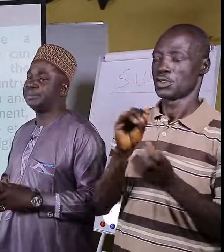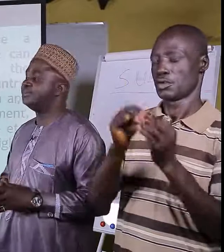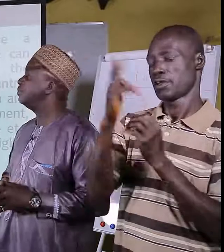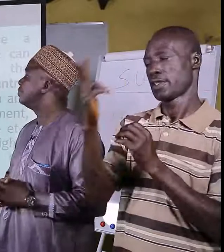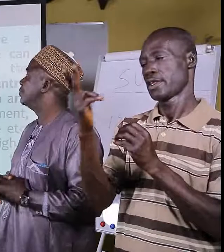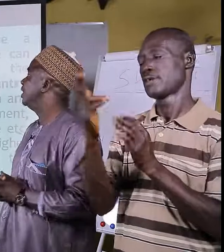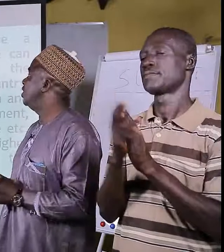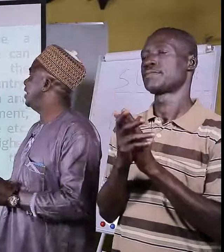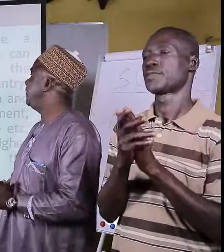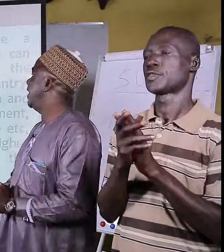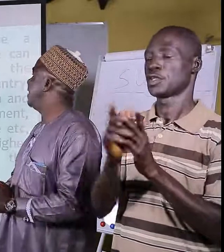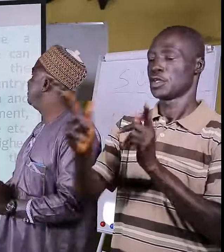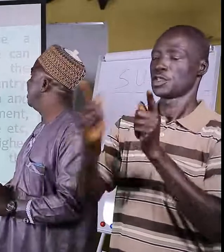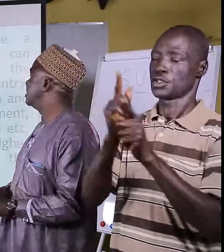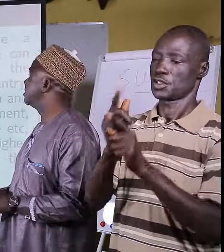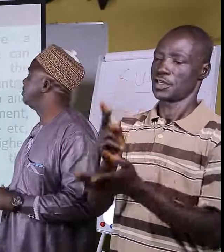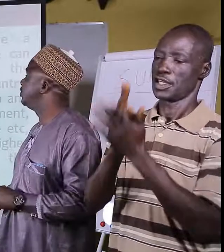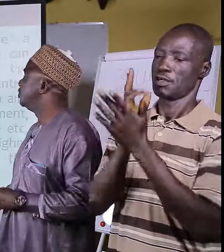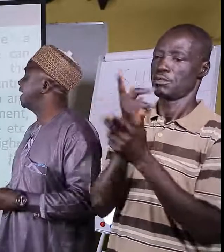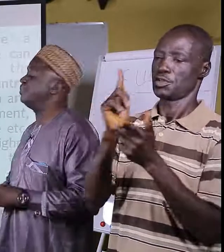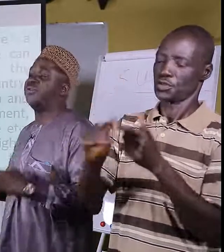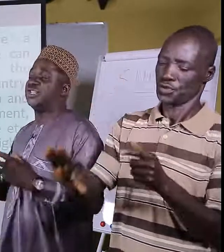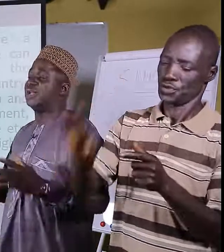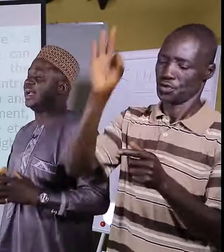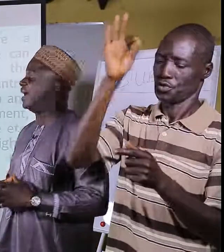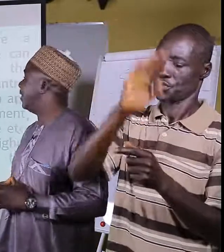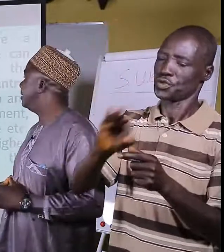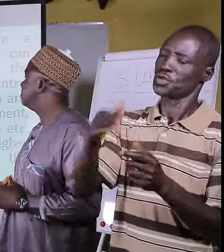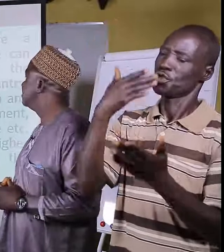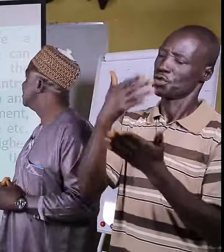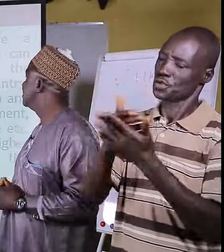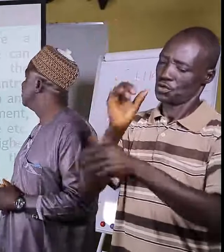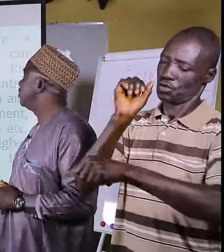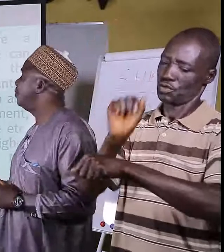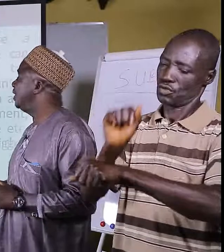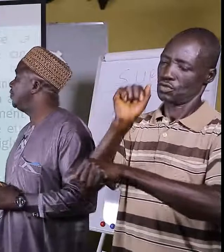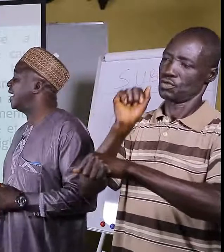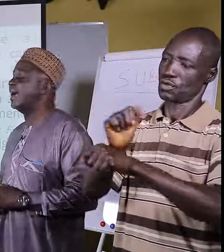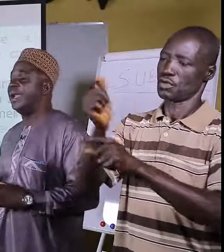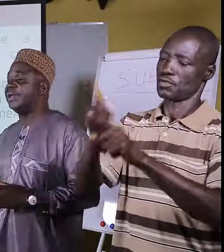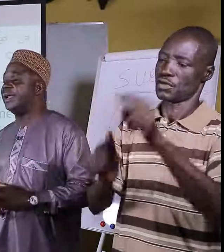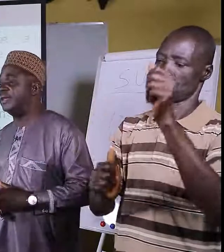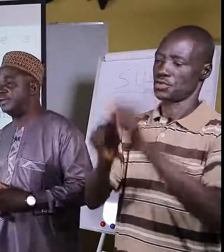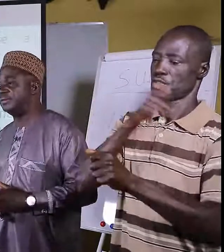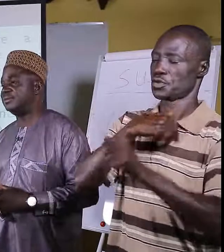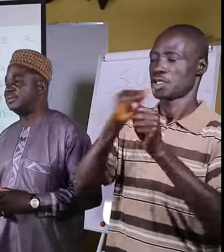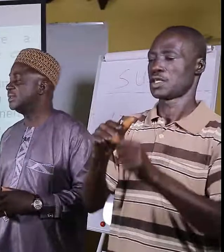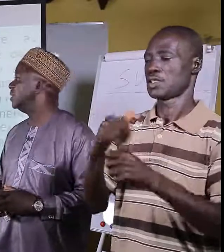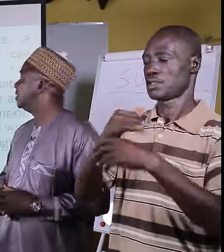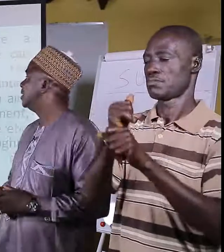3, geography enables us to choose a professional career from which we can earn a